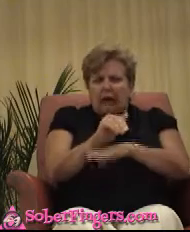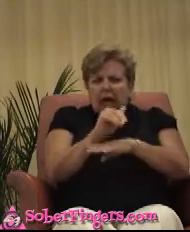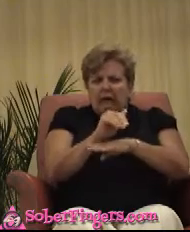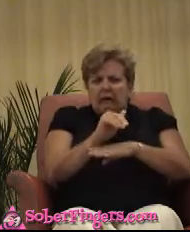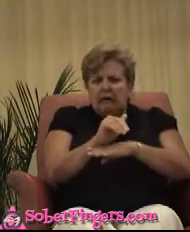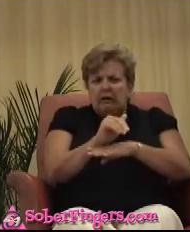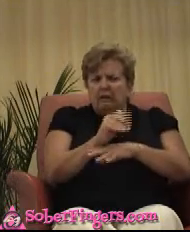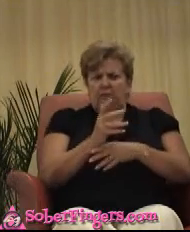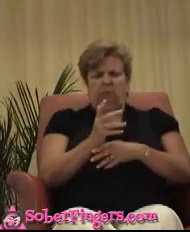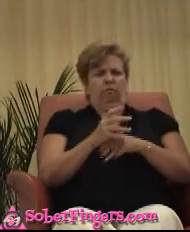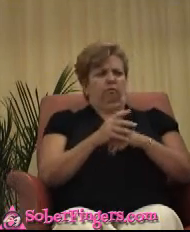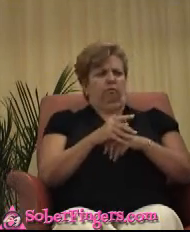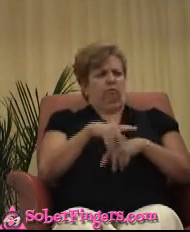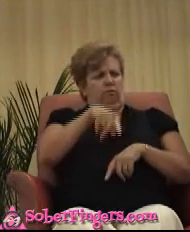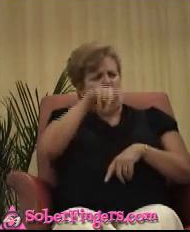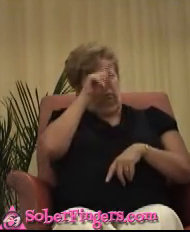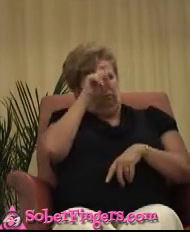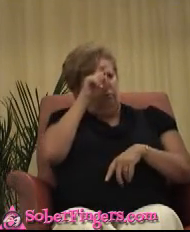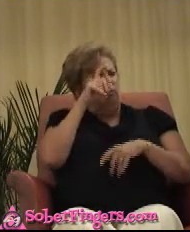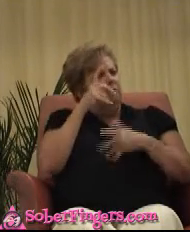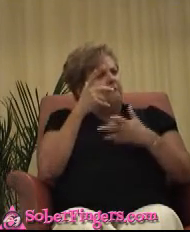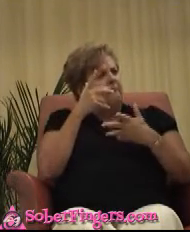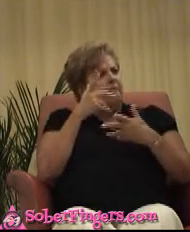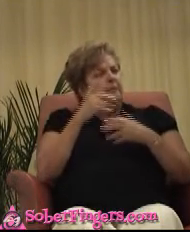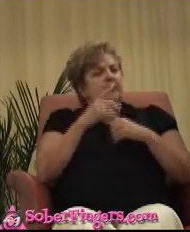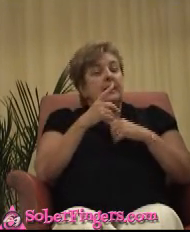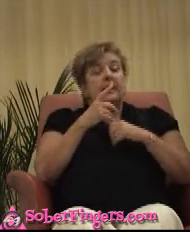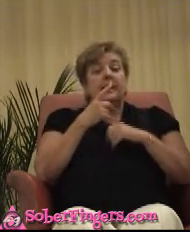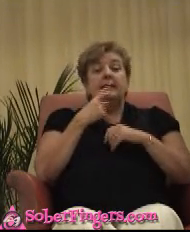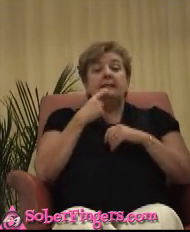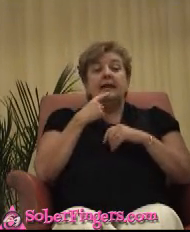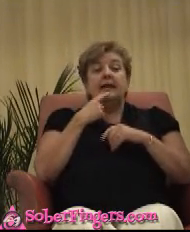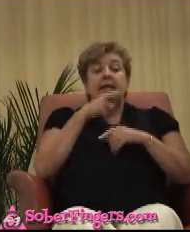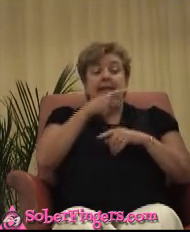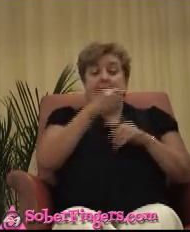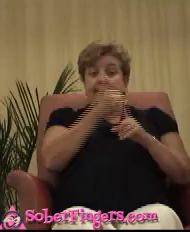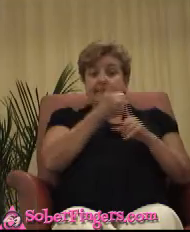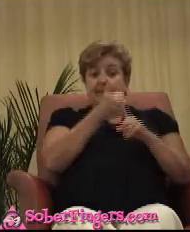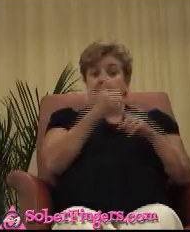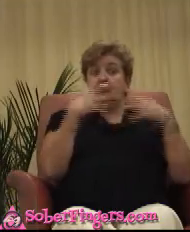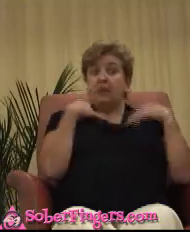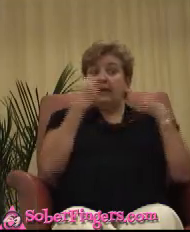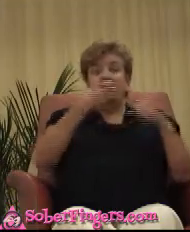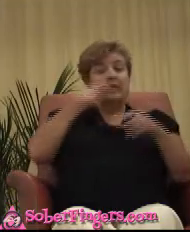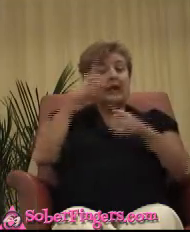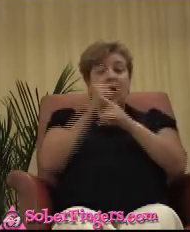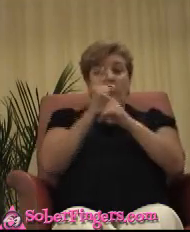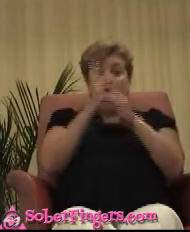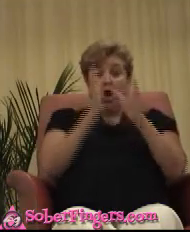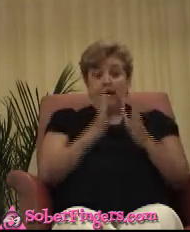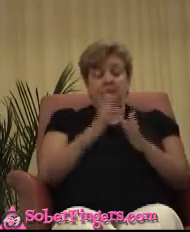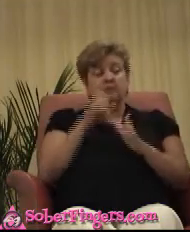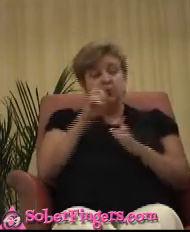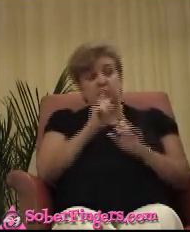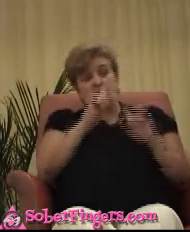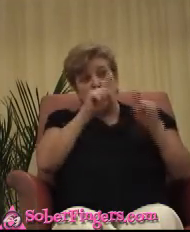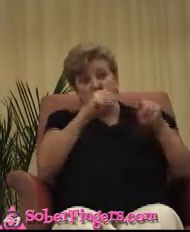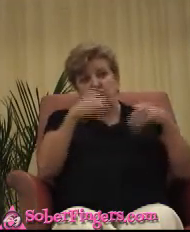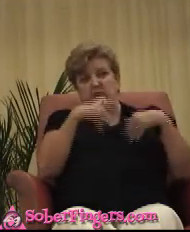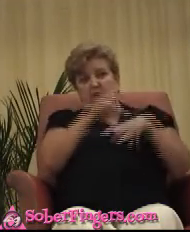then. He said he is himself a recovering alcoholic cocaine addict. And you're to go over there this afternoon to see him this evening. So I